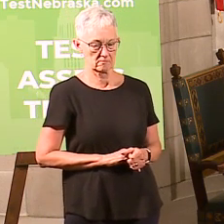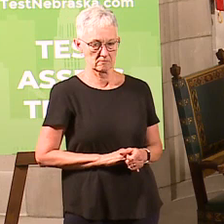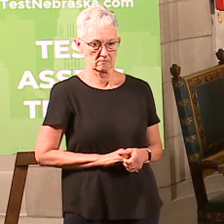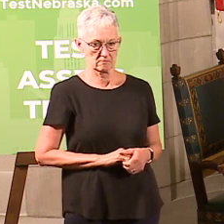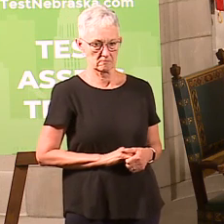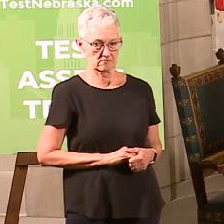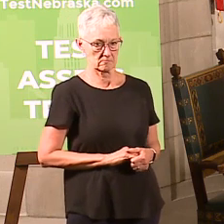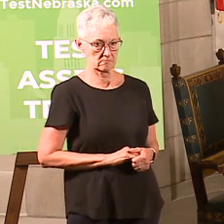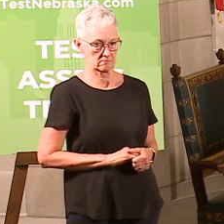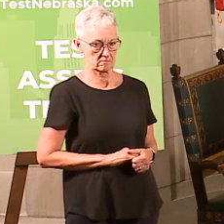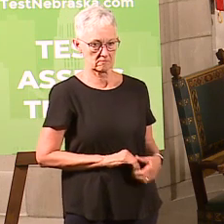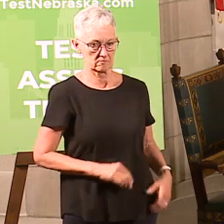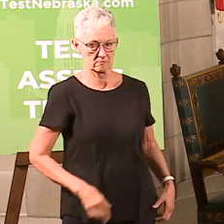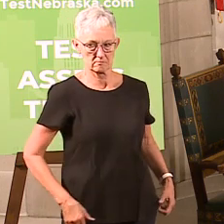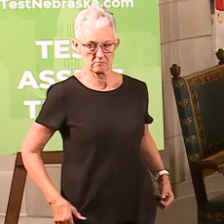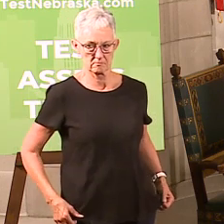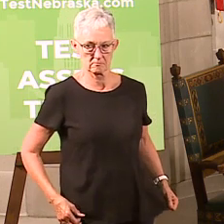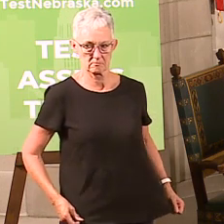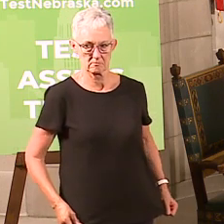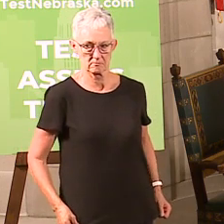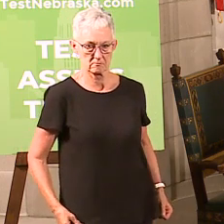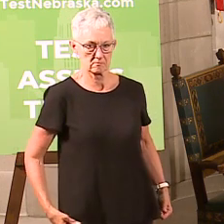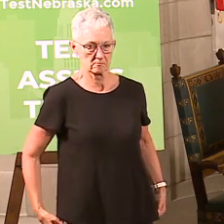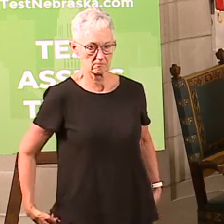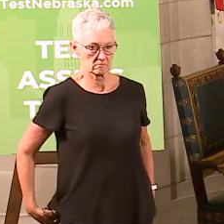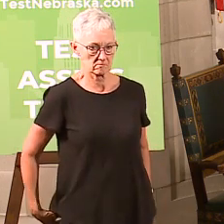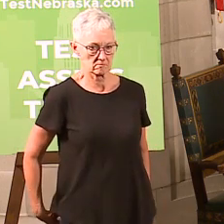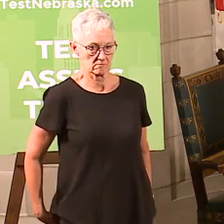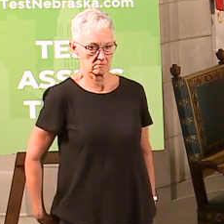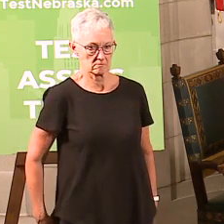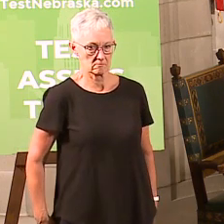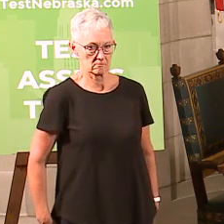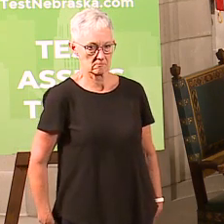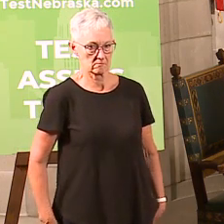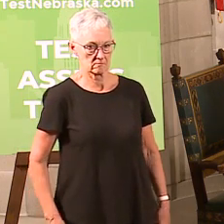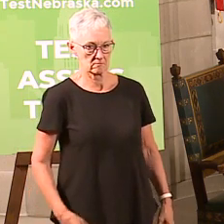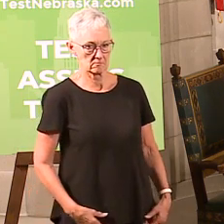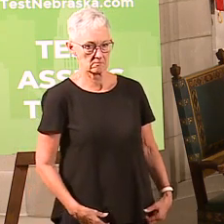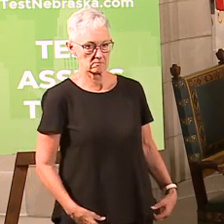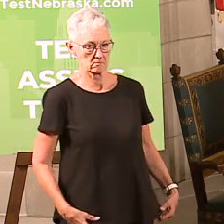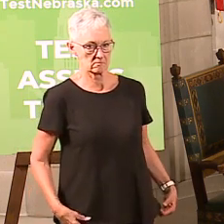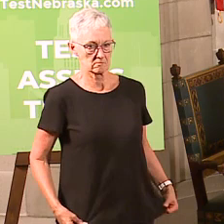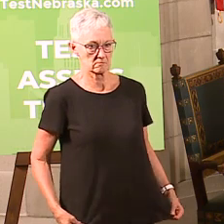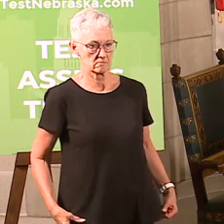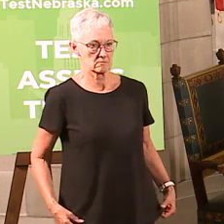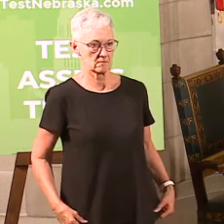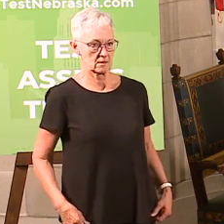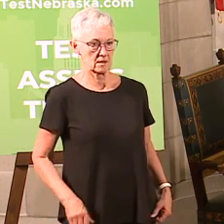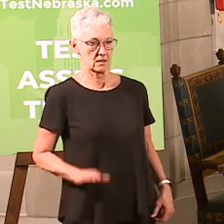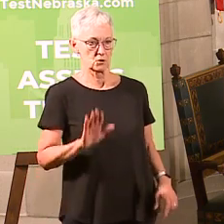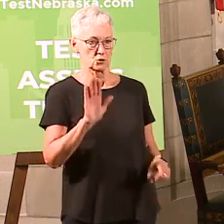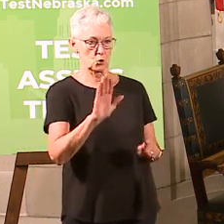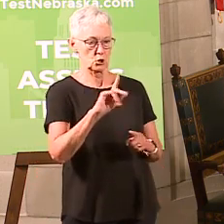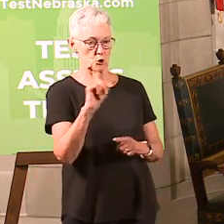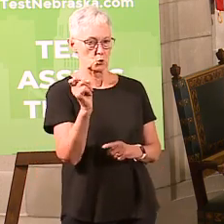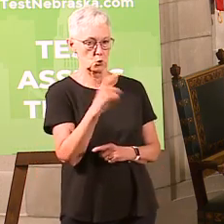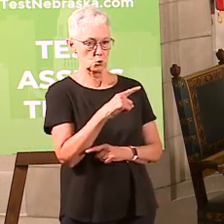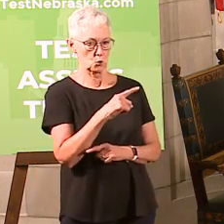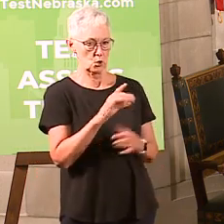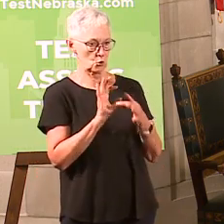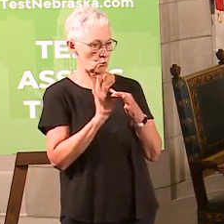try to influence that decision, and is that a wise use of those dollars? So the question was about